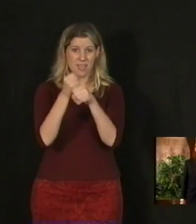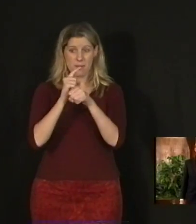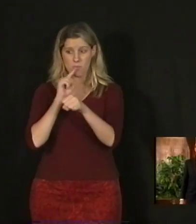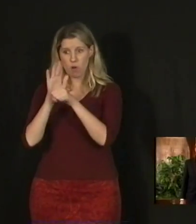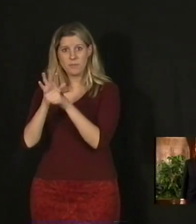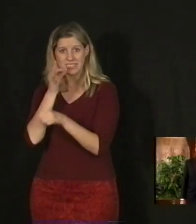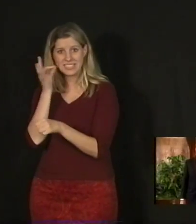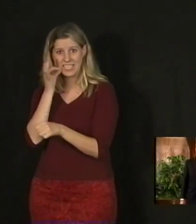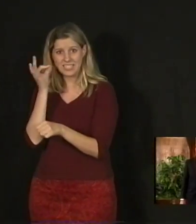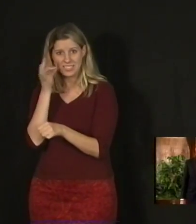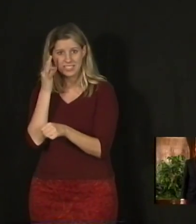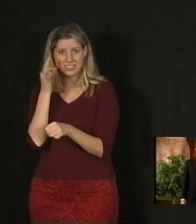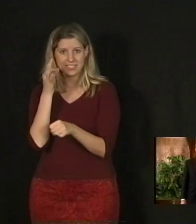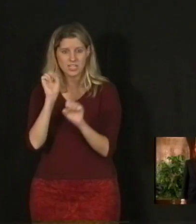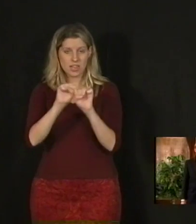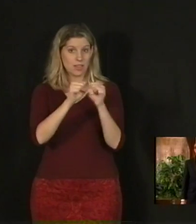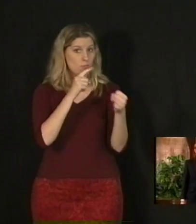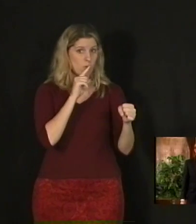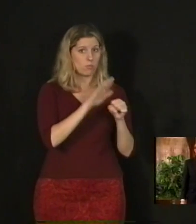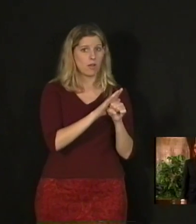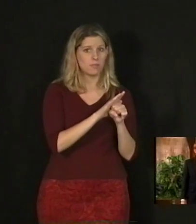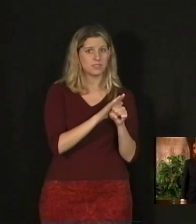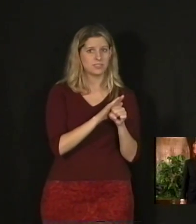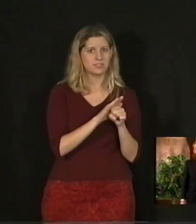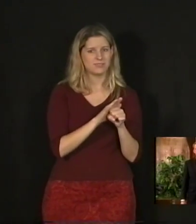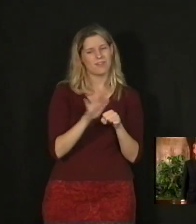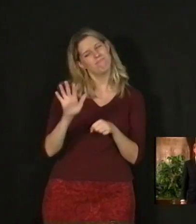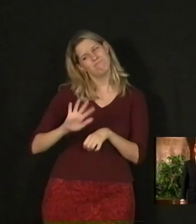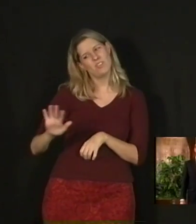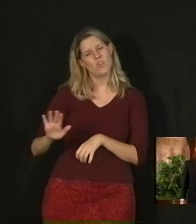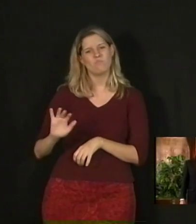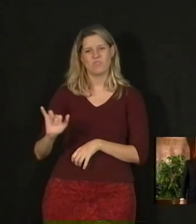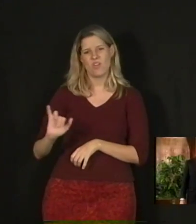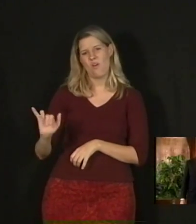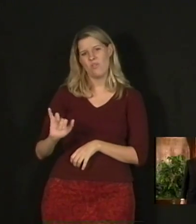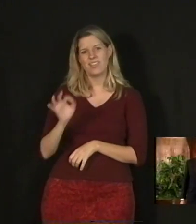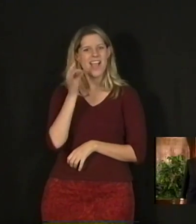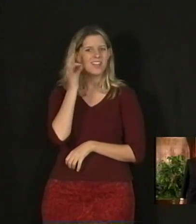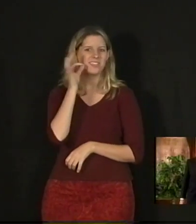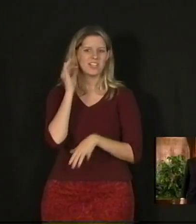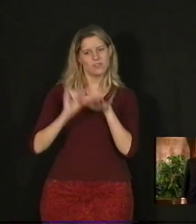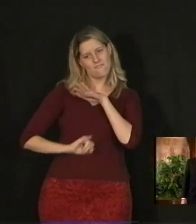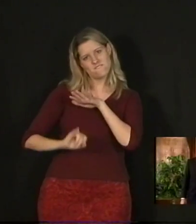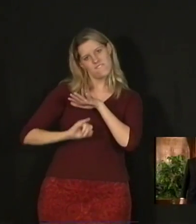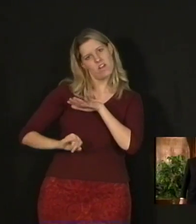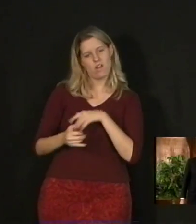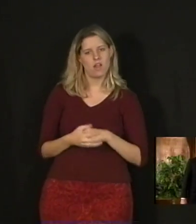They made promises to the Indians and broke them. After all, they're only savages, they're inferior.